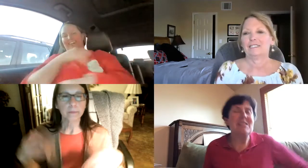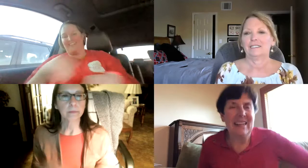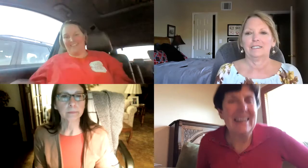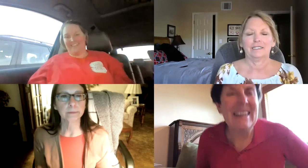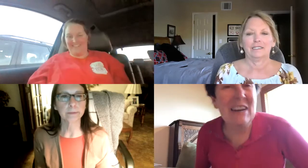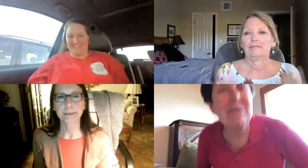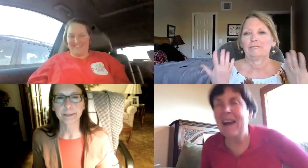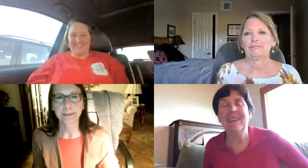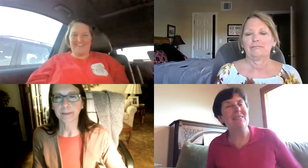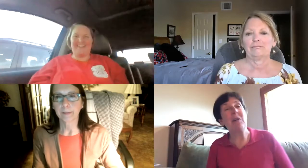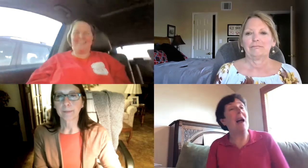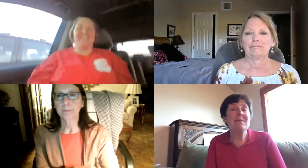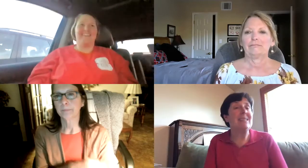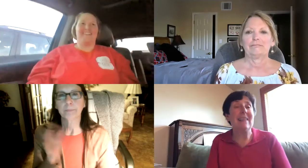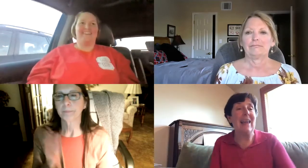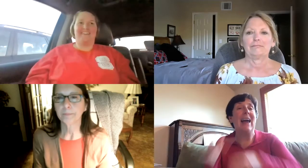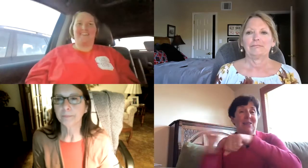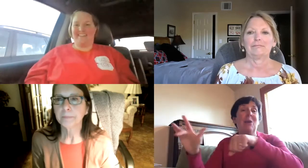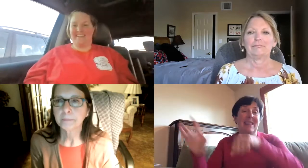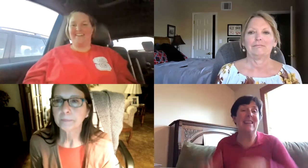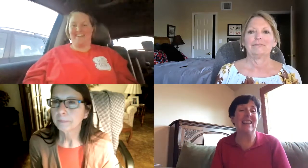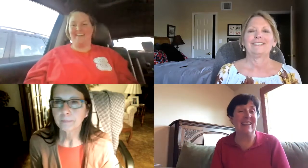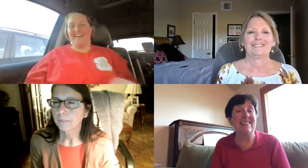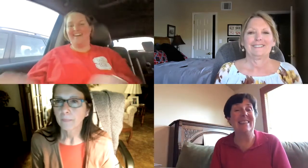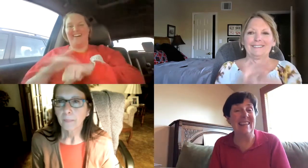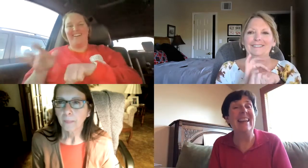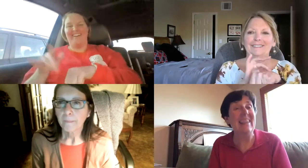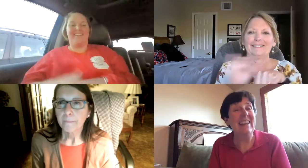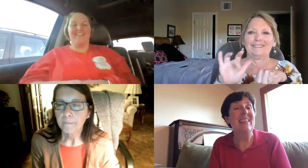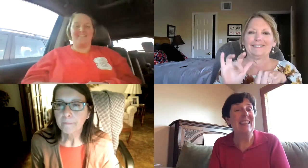naked. Okay, well, I haven't seen that, as always.